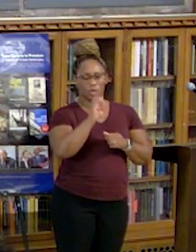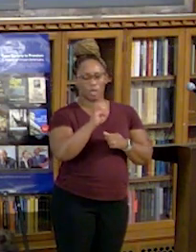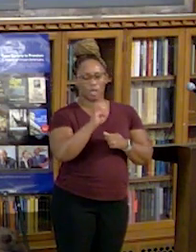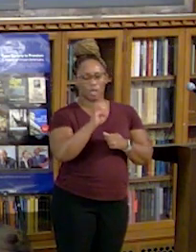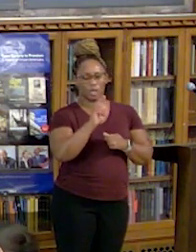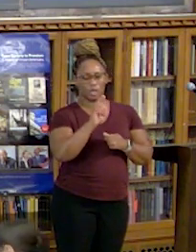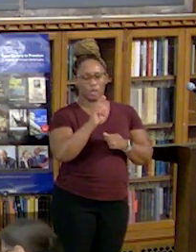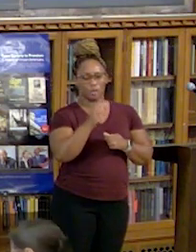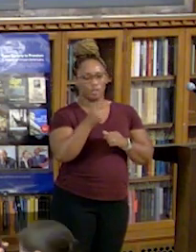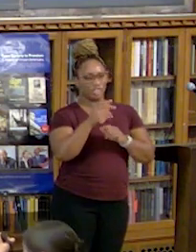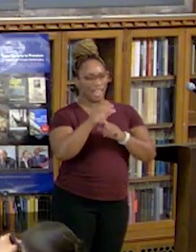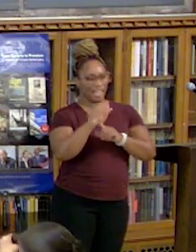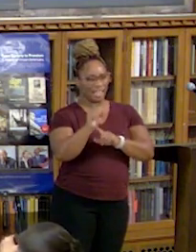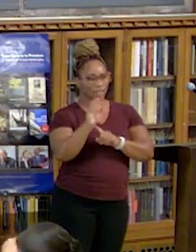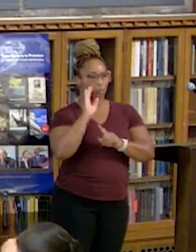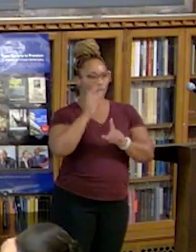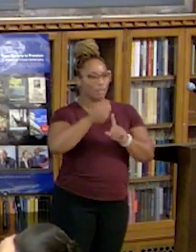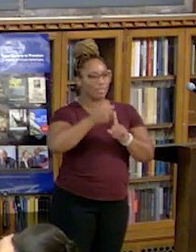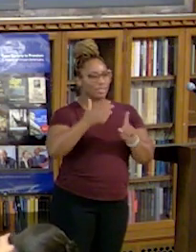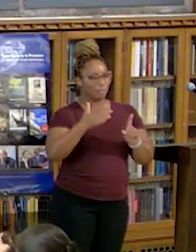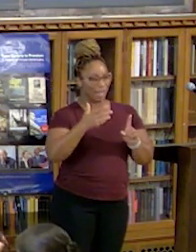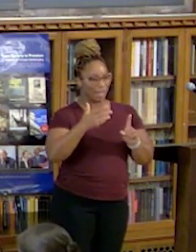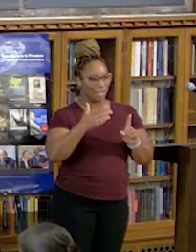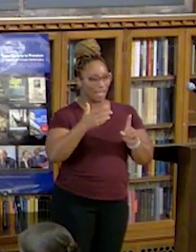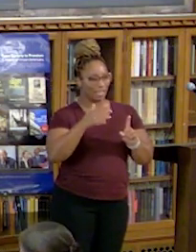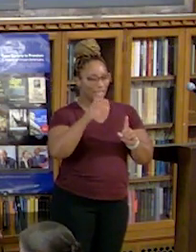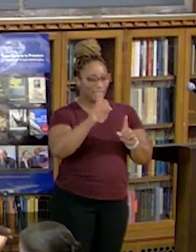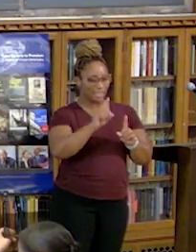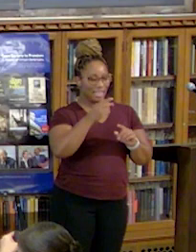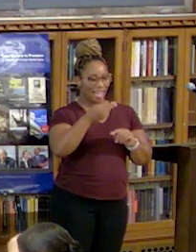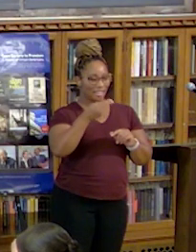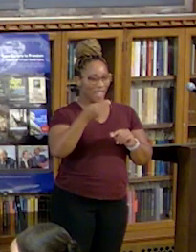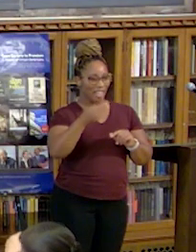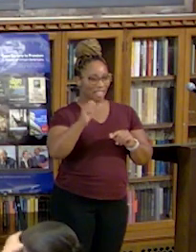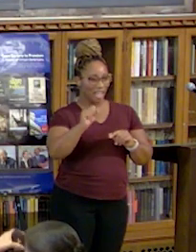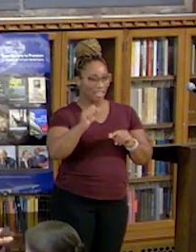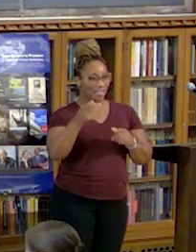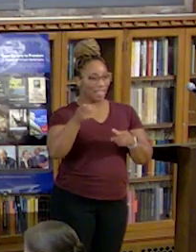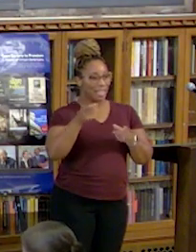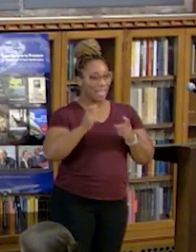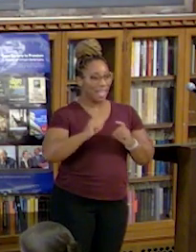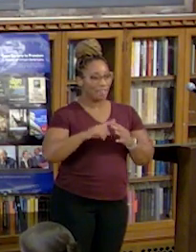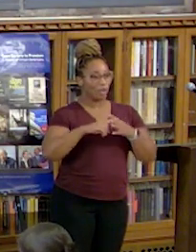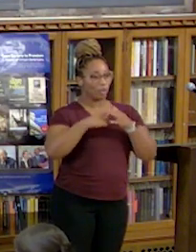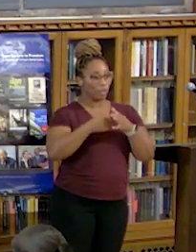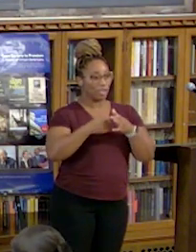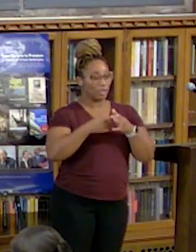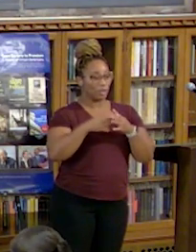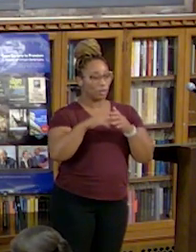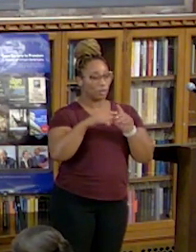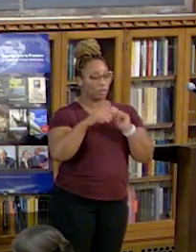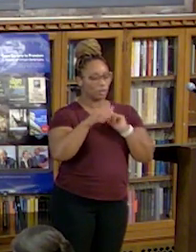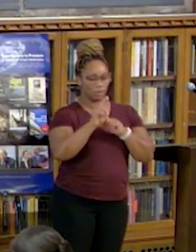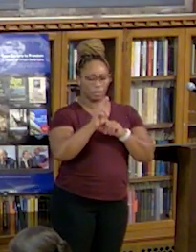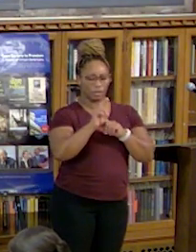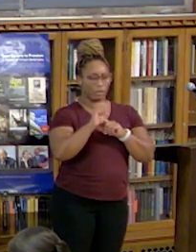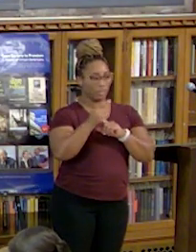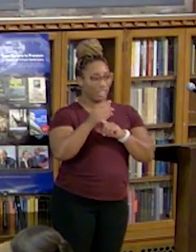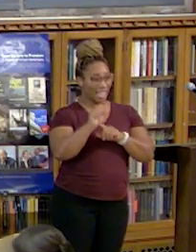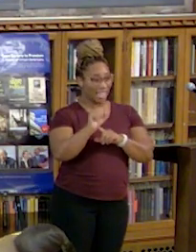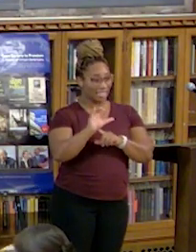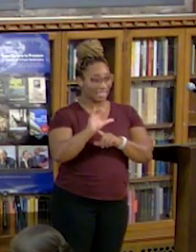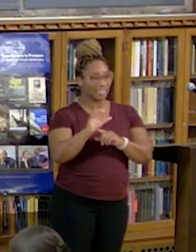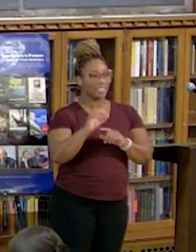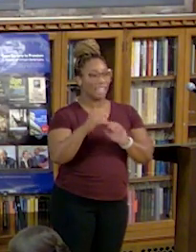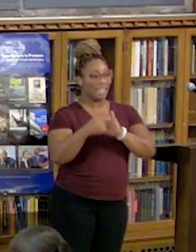something we are going to expand um DHHS has given us the original Eugenics exhibit and we are going